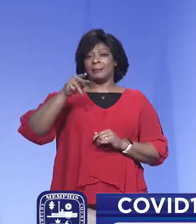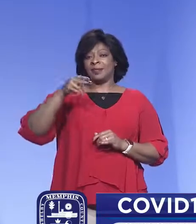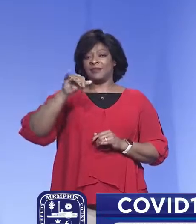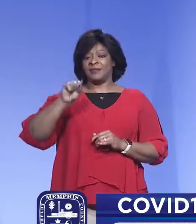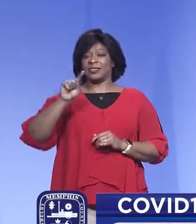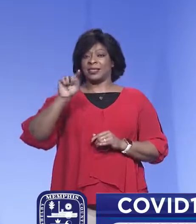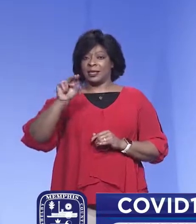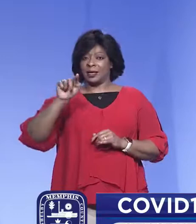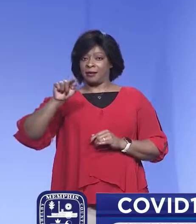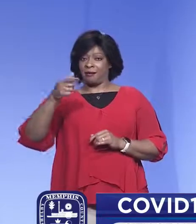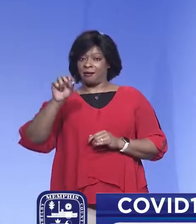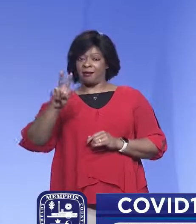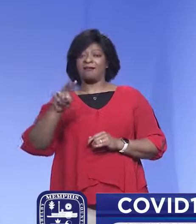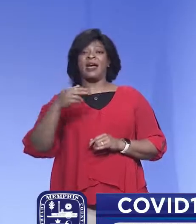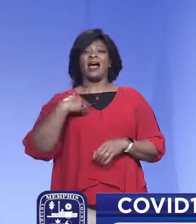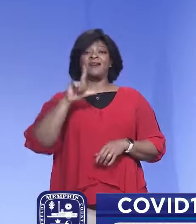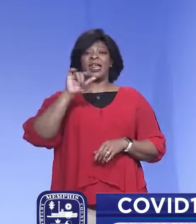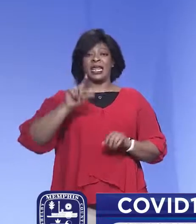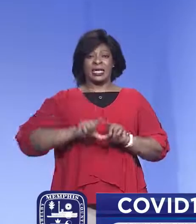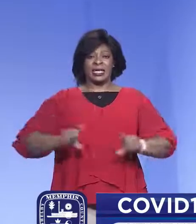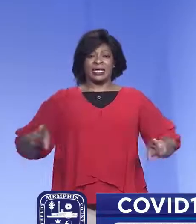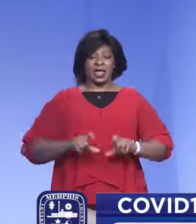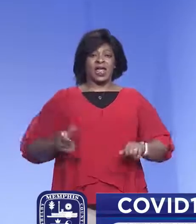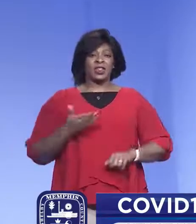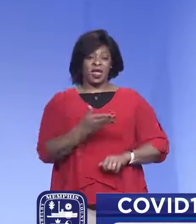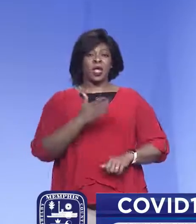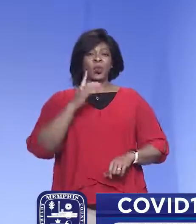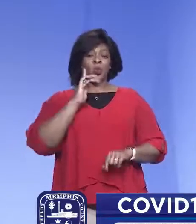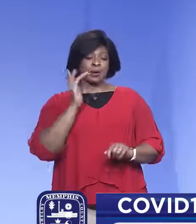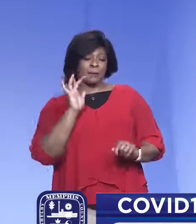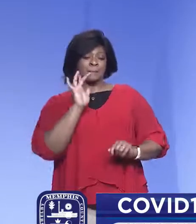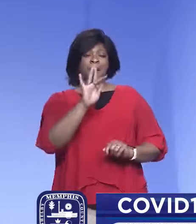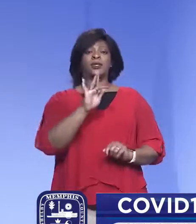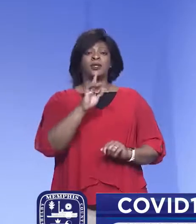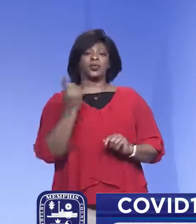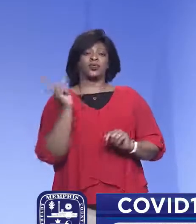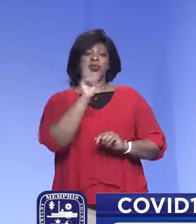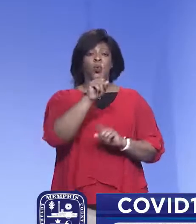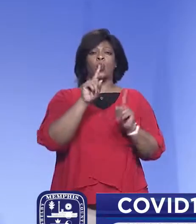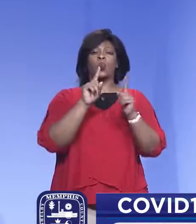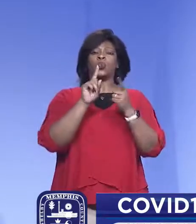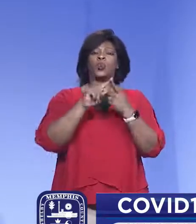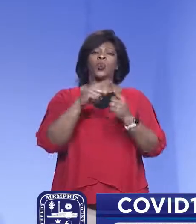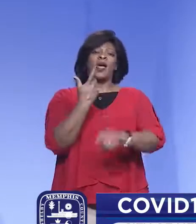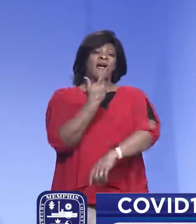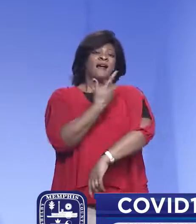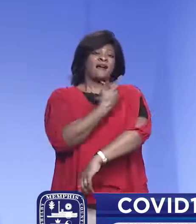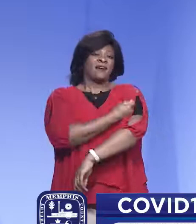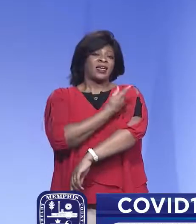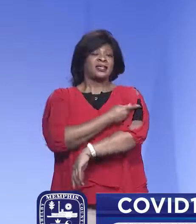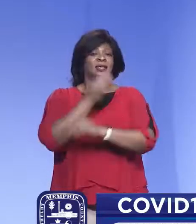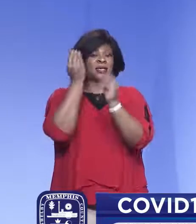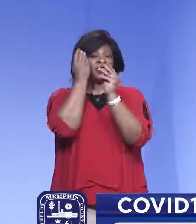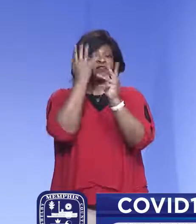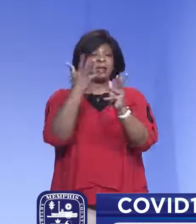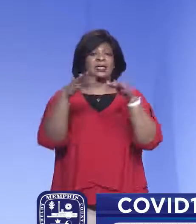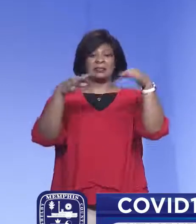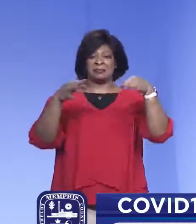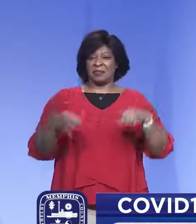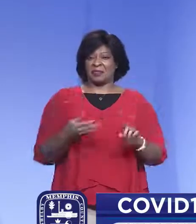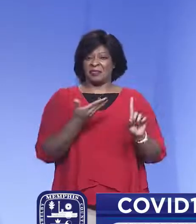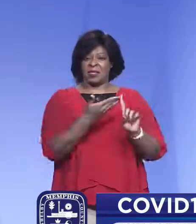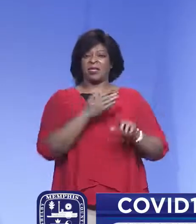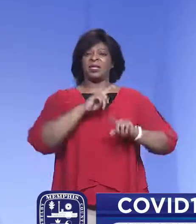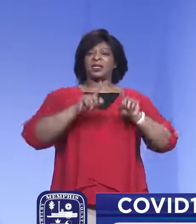covid19.memphistn.gov. We have a link there that will take you to the vaccine information that will talk to you about all of the